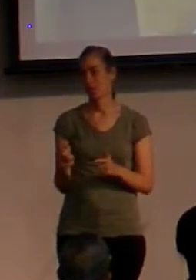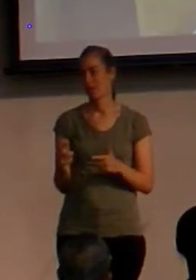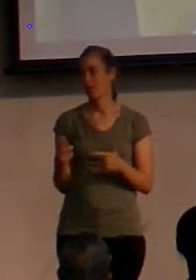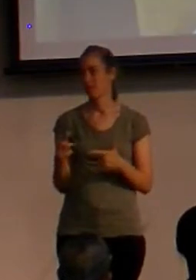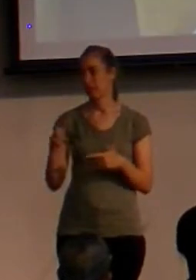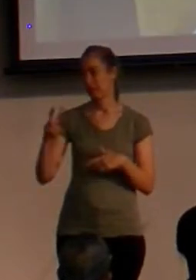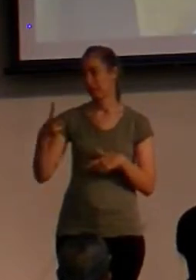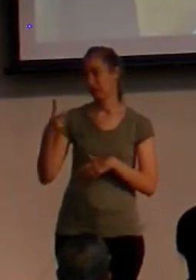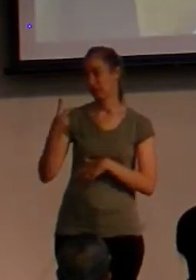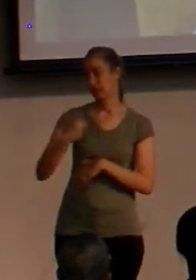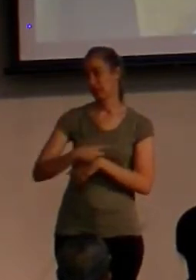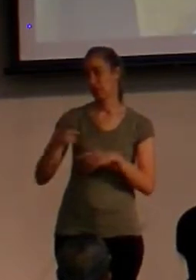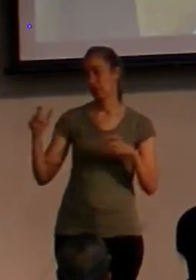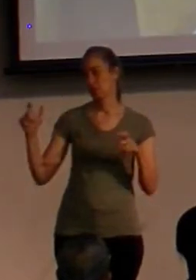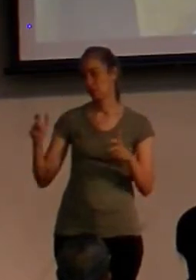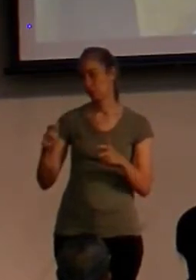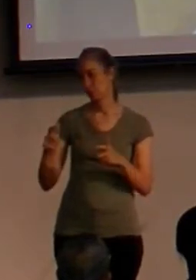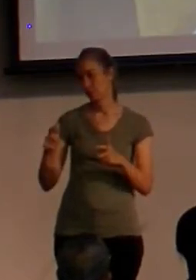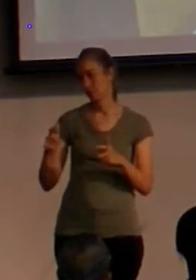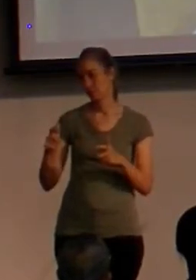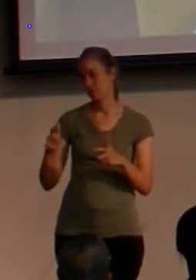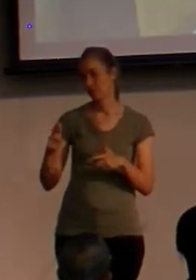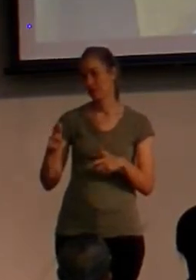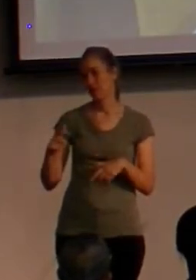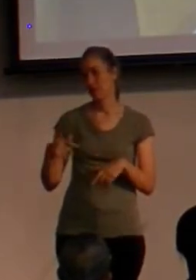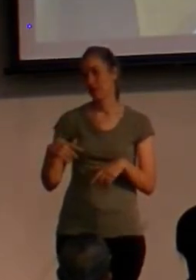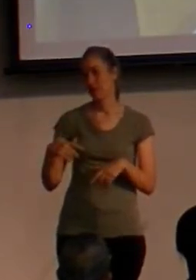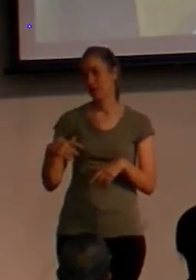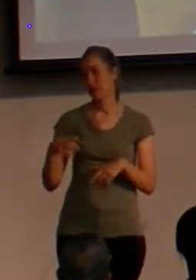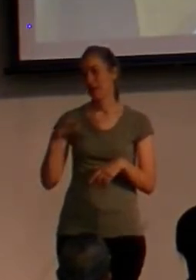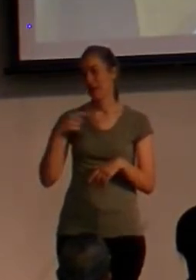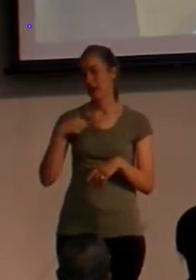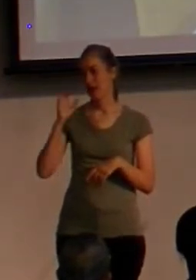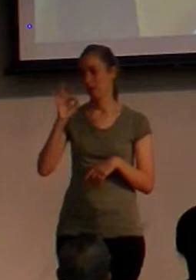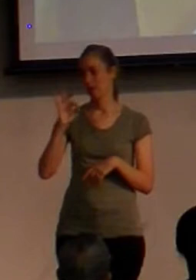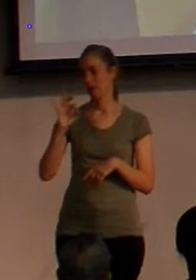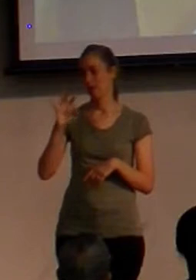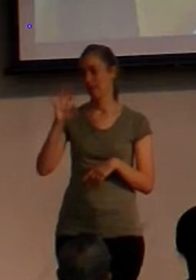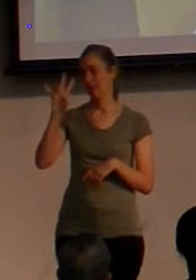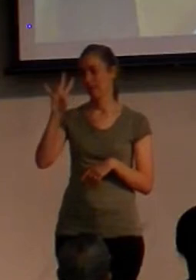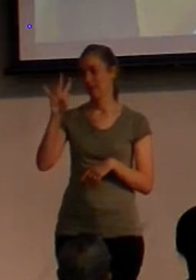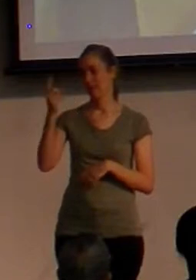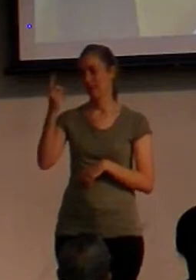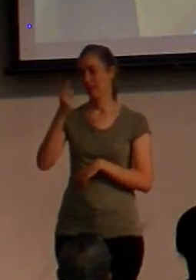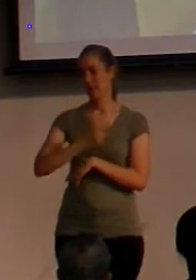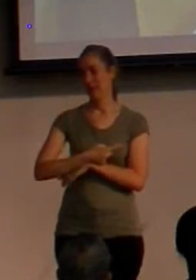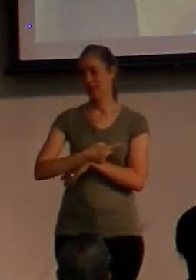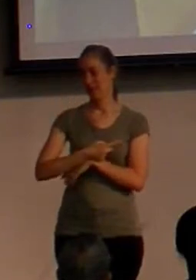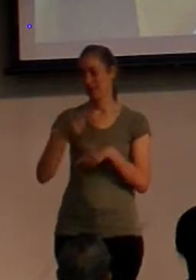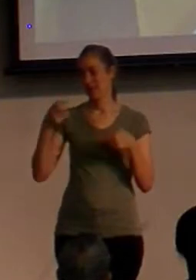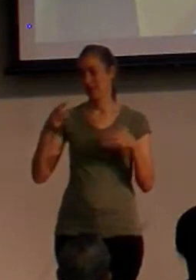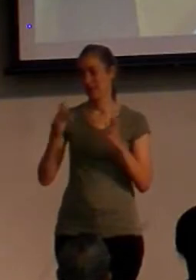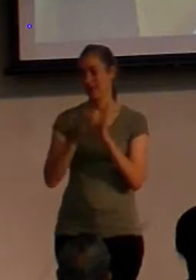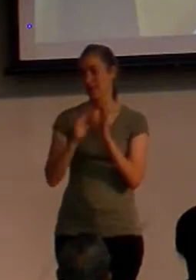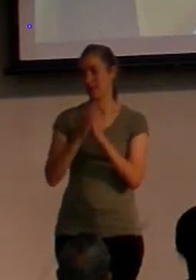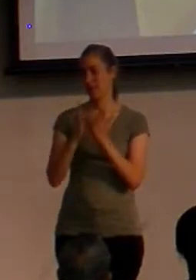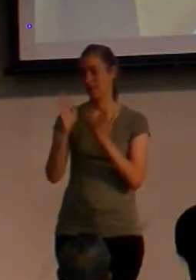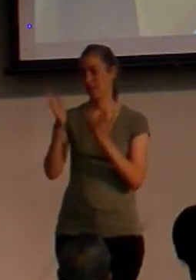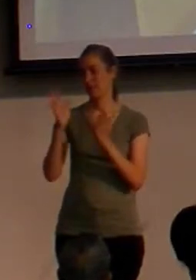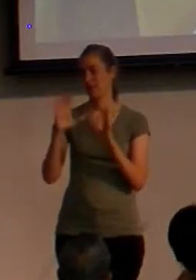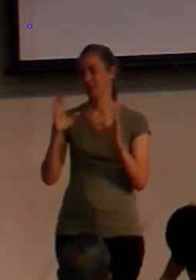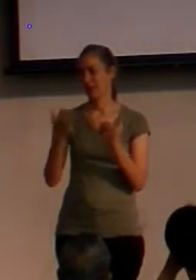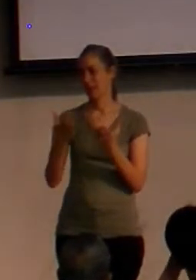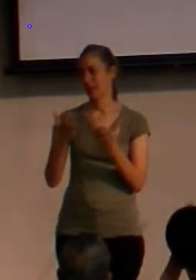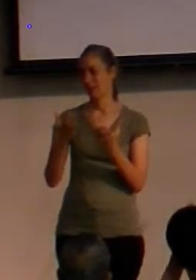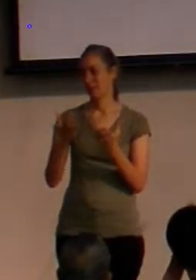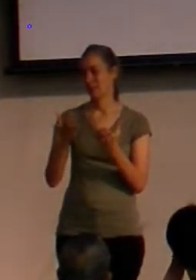the second day. This was 7 days of preaching and teaching, the Let the Bible Speak course. But the number